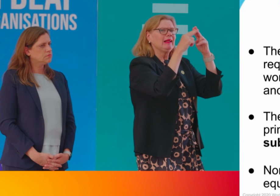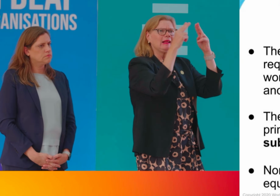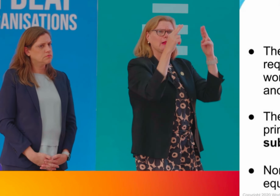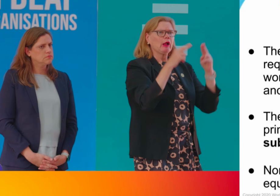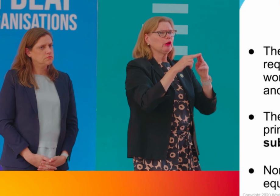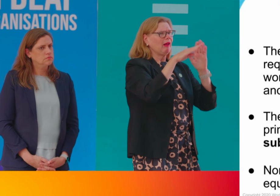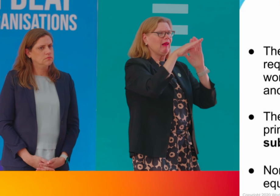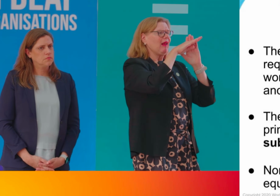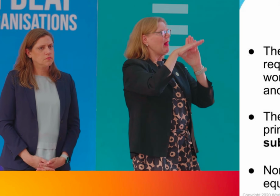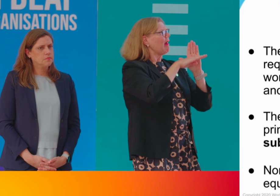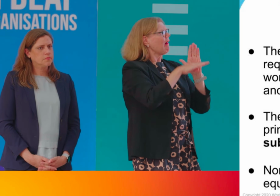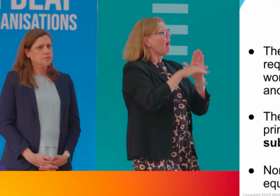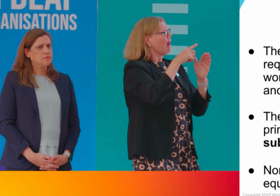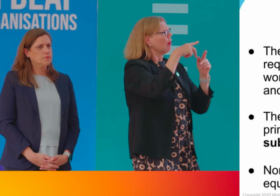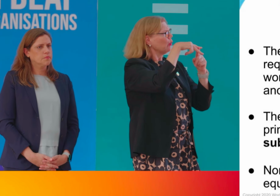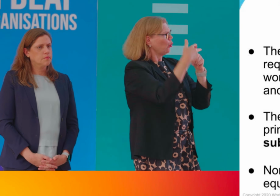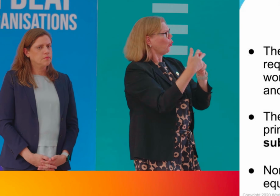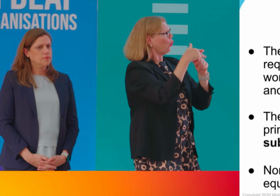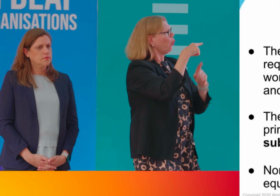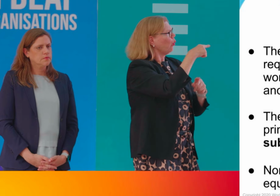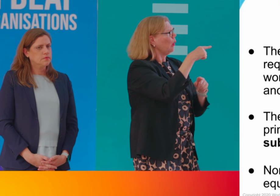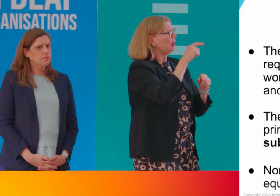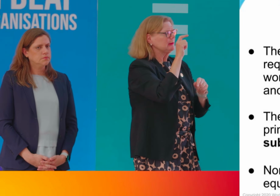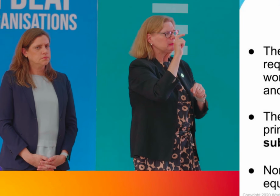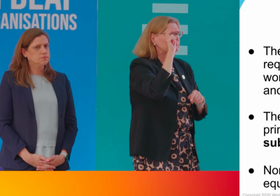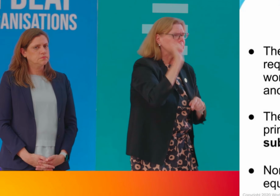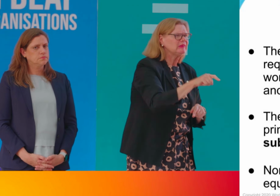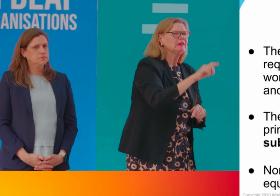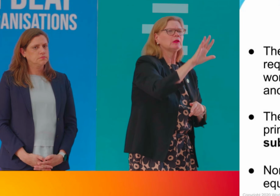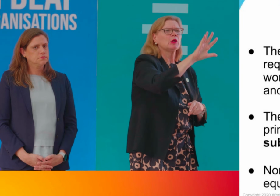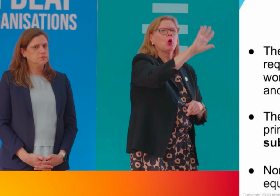year 1979.